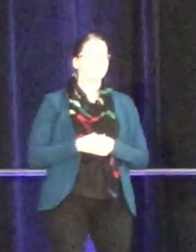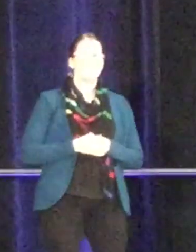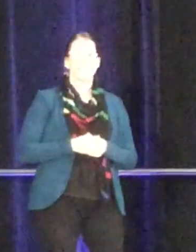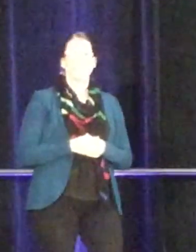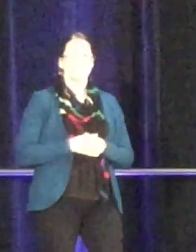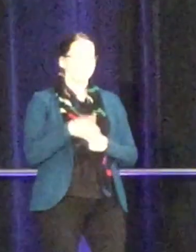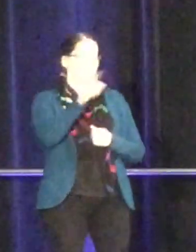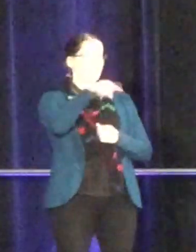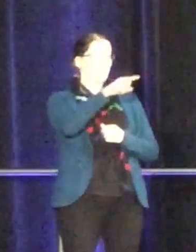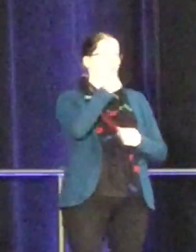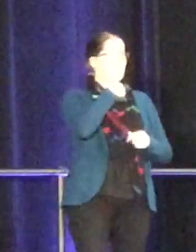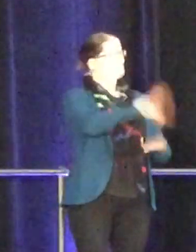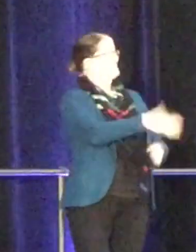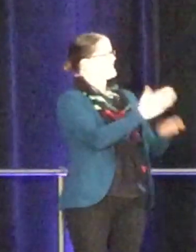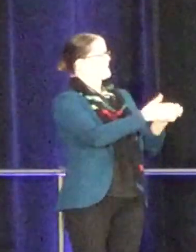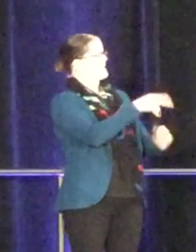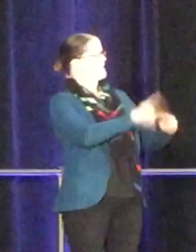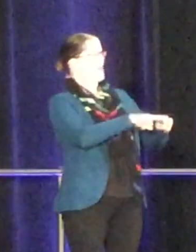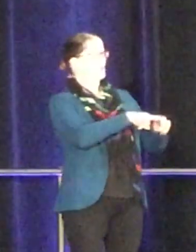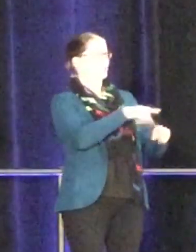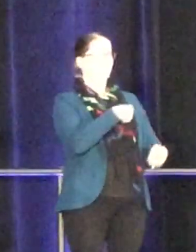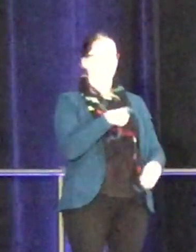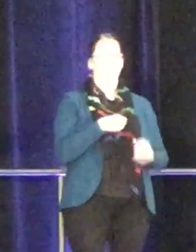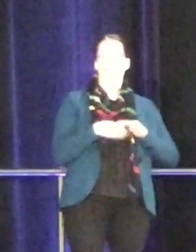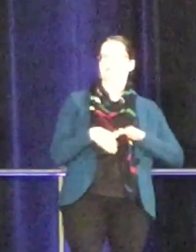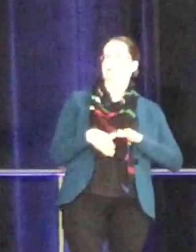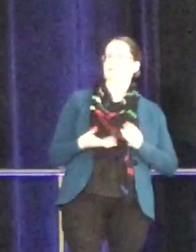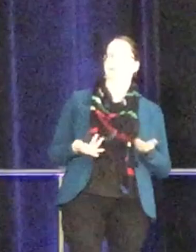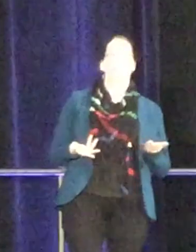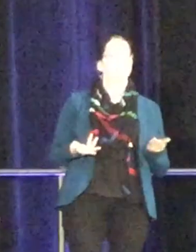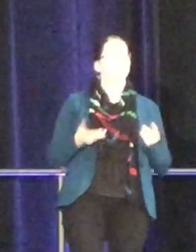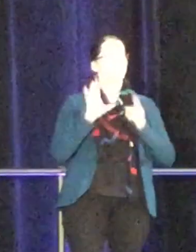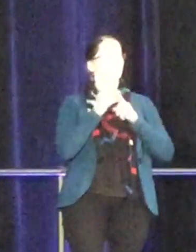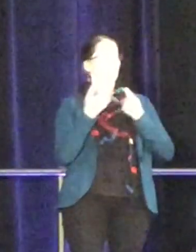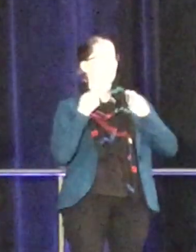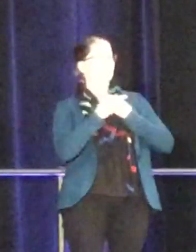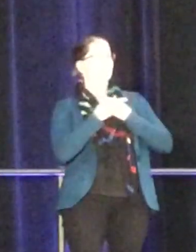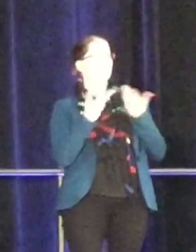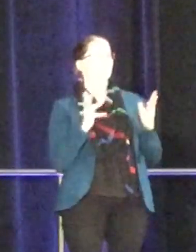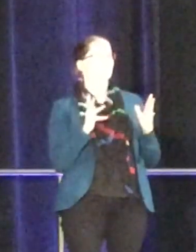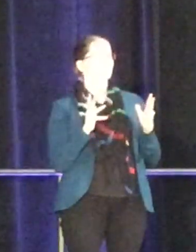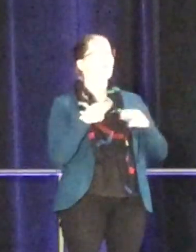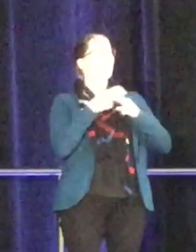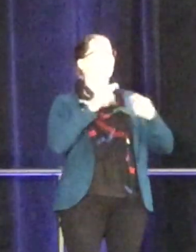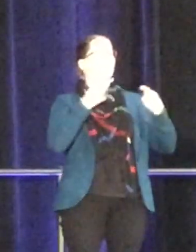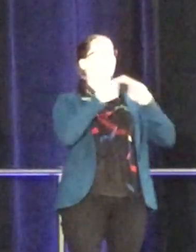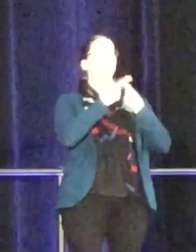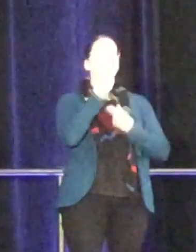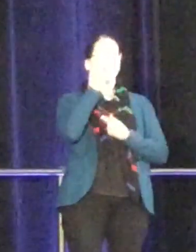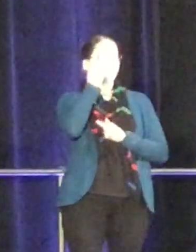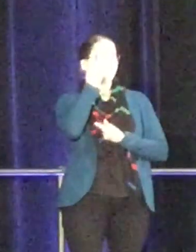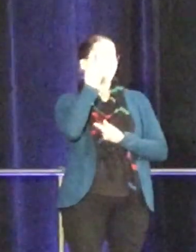right? And you said sit down, so this causes a cultural misunderstanding. That's what I call it. And they